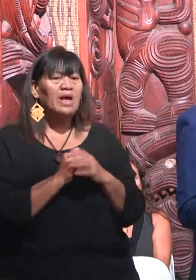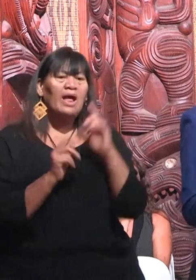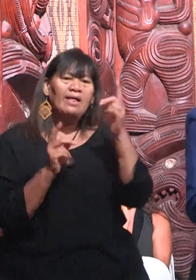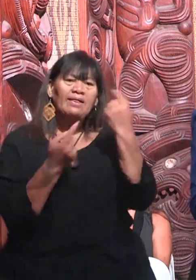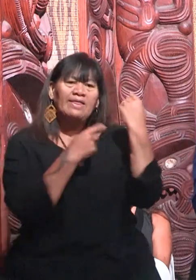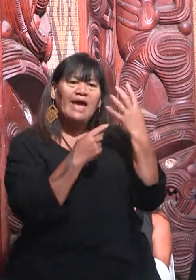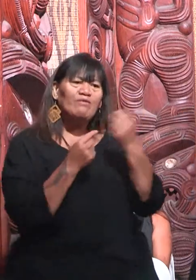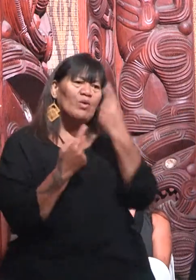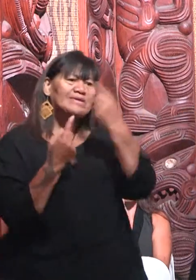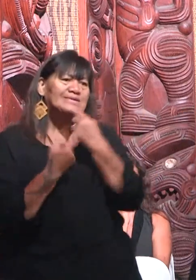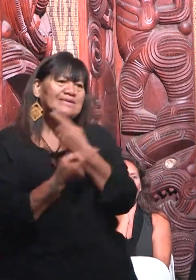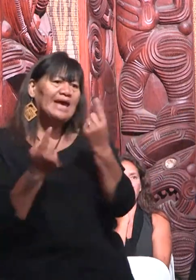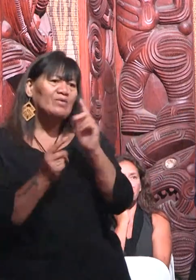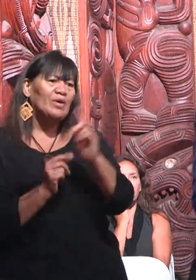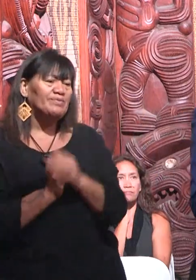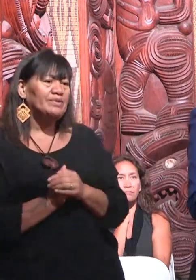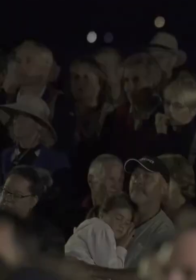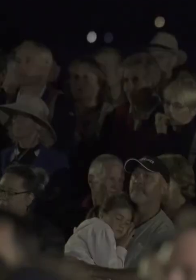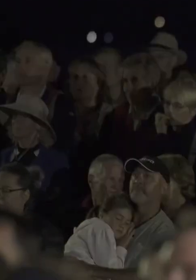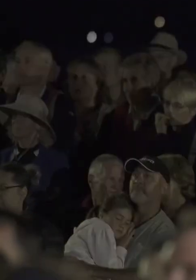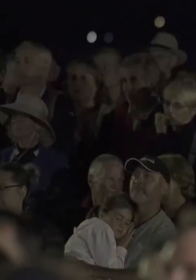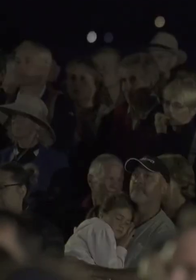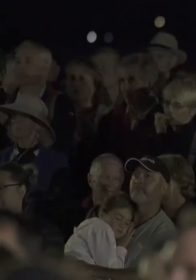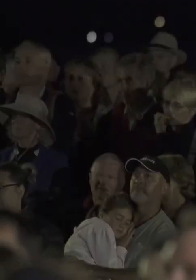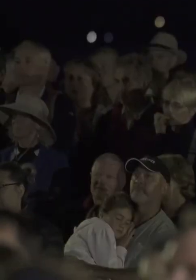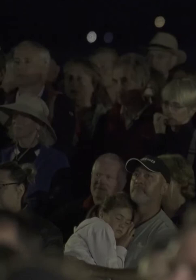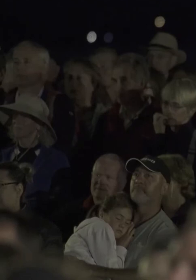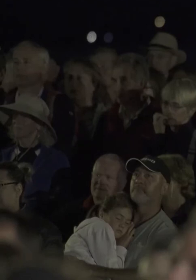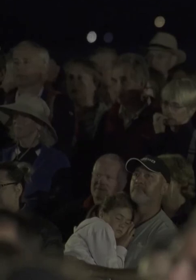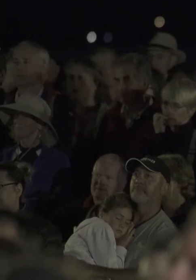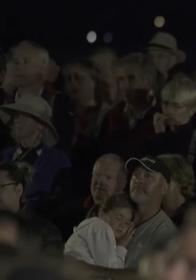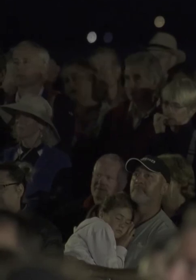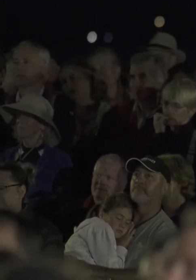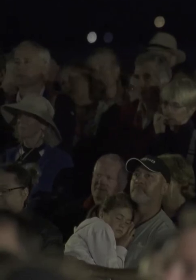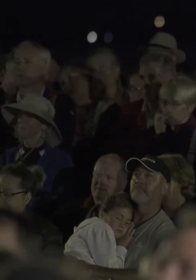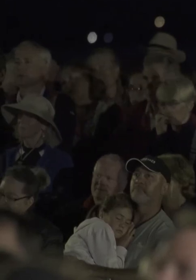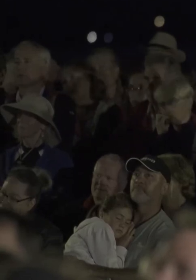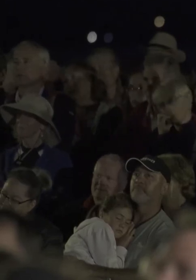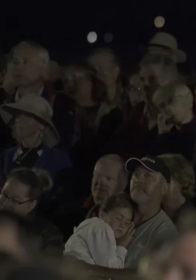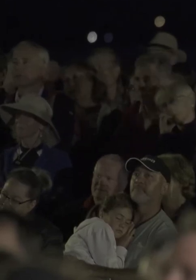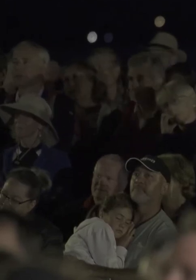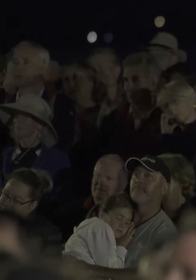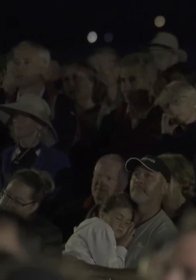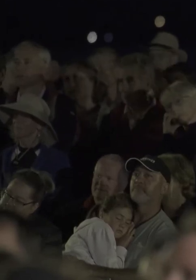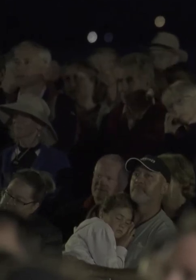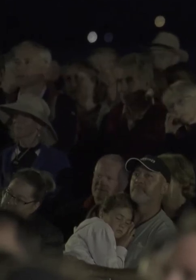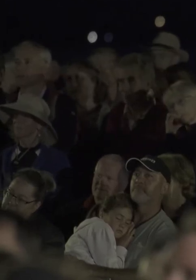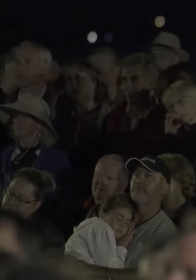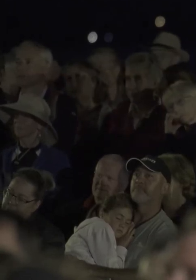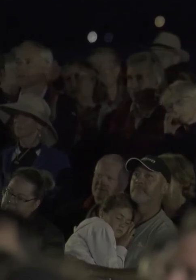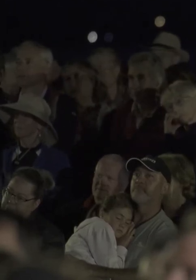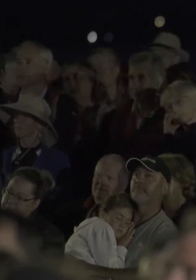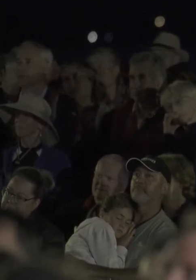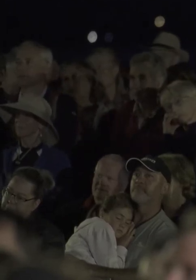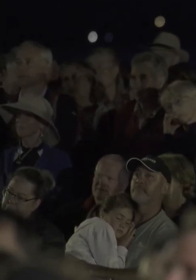the Hokianga that says, "O te toka I Ākiha, he toka whitingara, engari a mapuna, hoeno ko te ripo kautau e